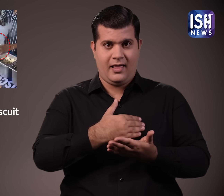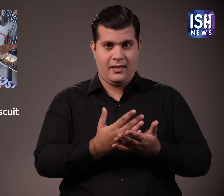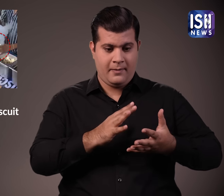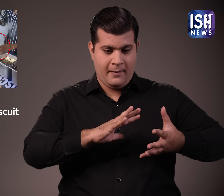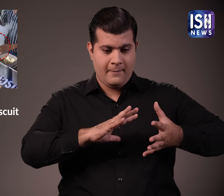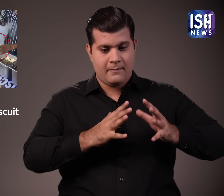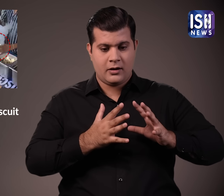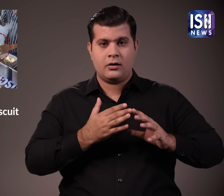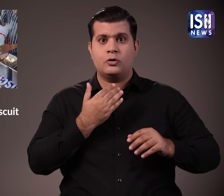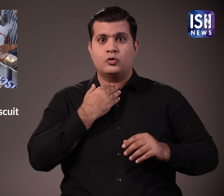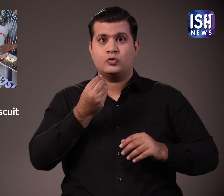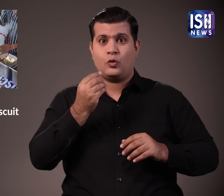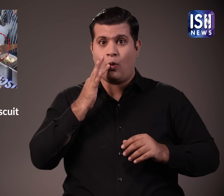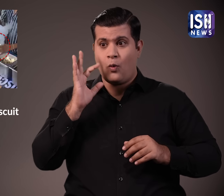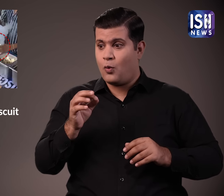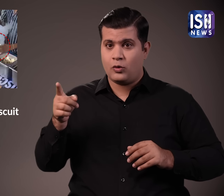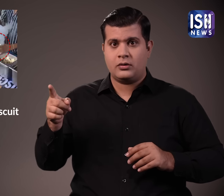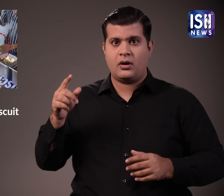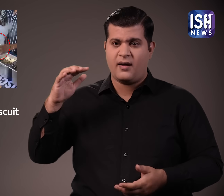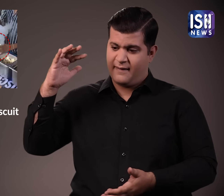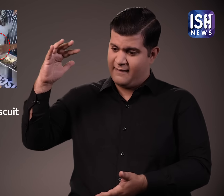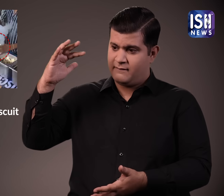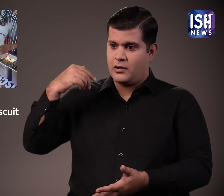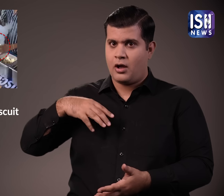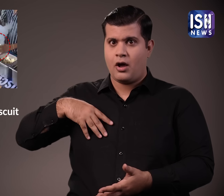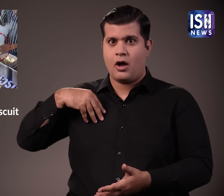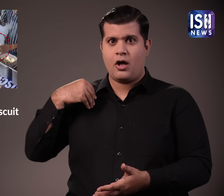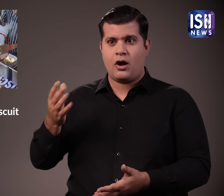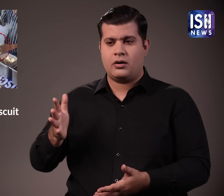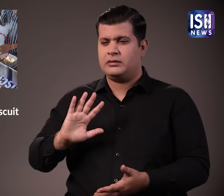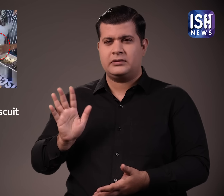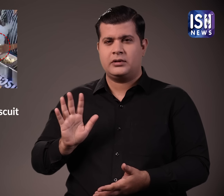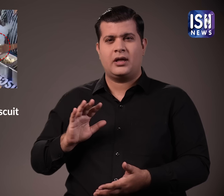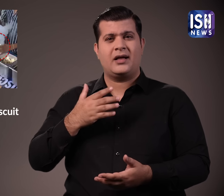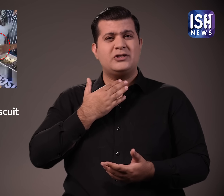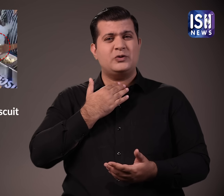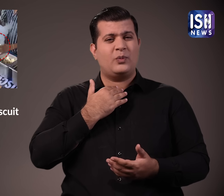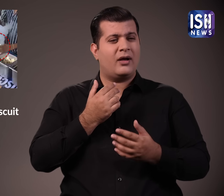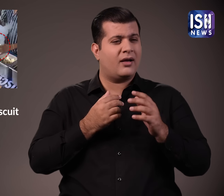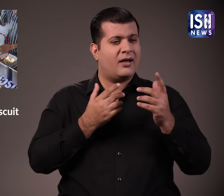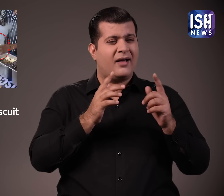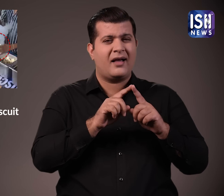Using Saturine instead of sugar to make cakes can be cost-effective and would taste the same.